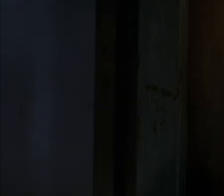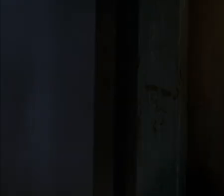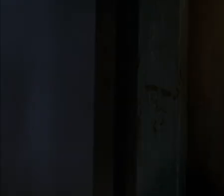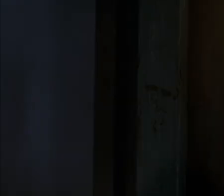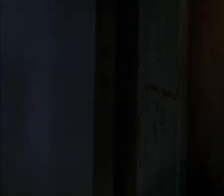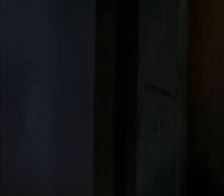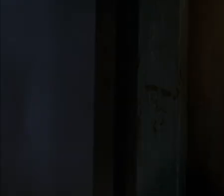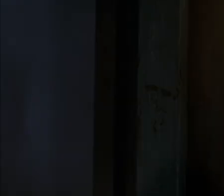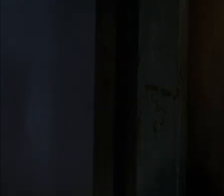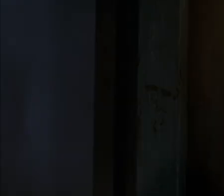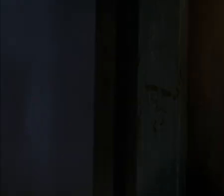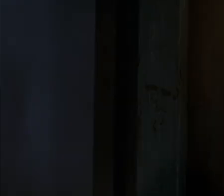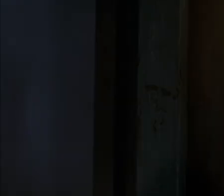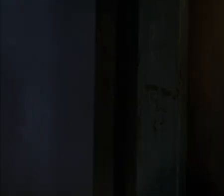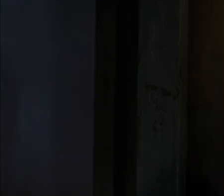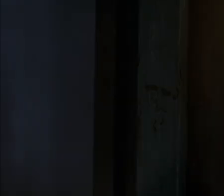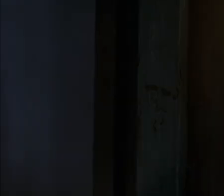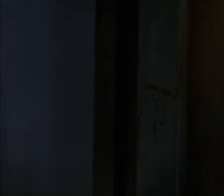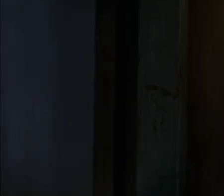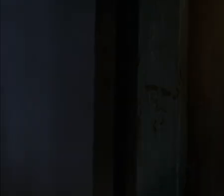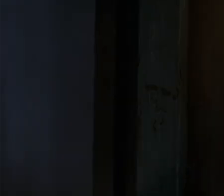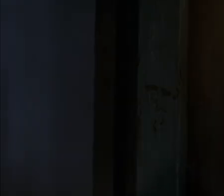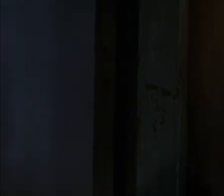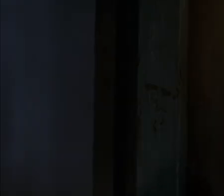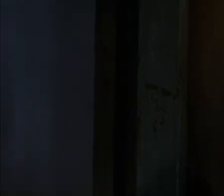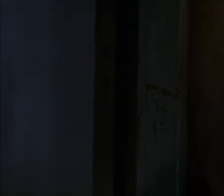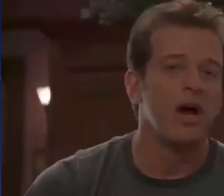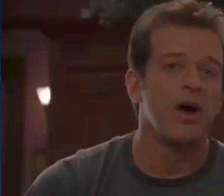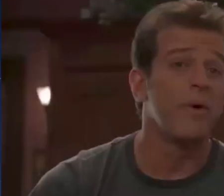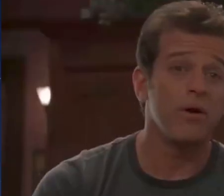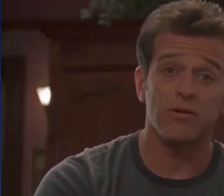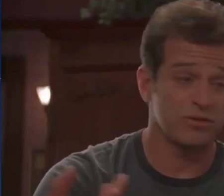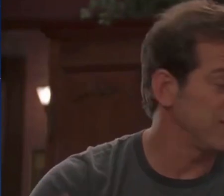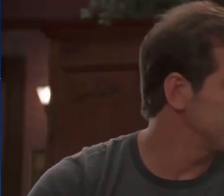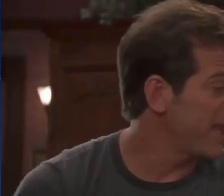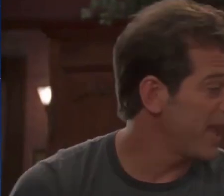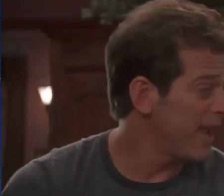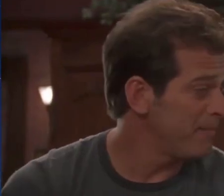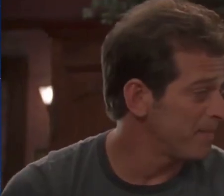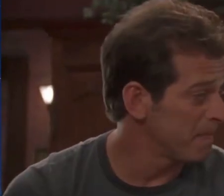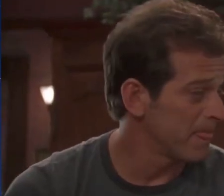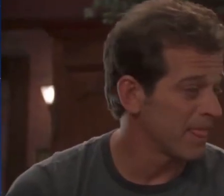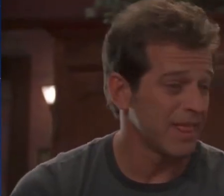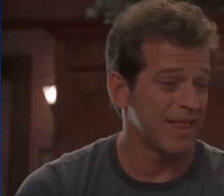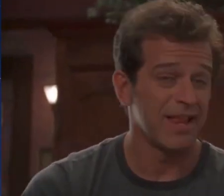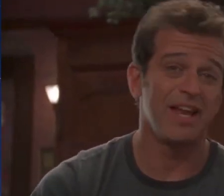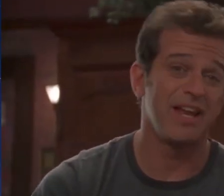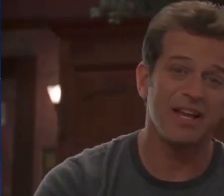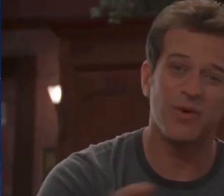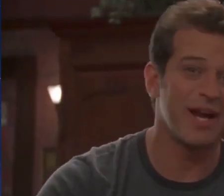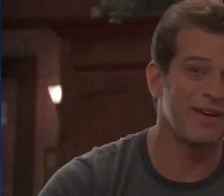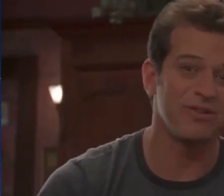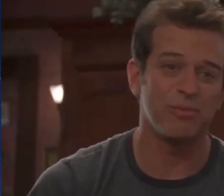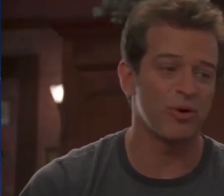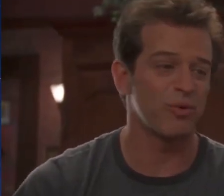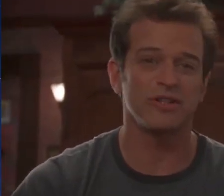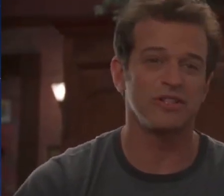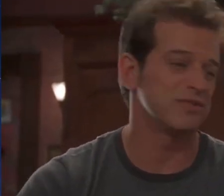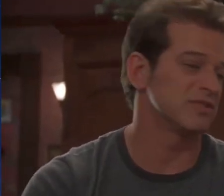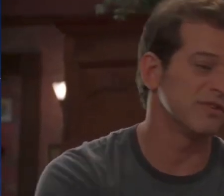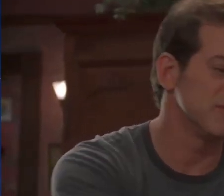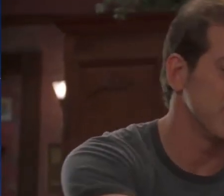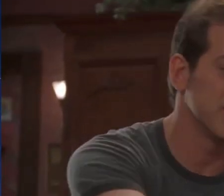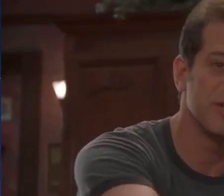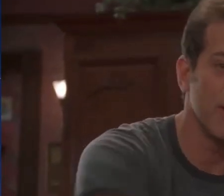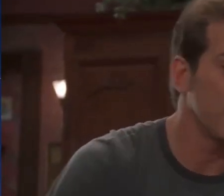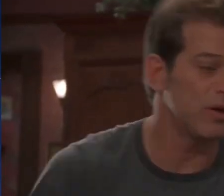Hey, tell me the truth. Are we still in the game? Well, so that's my game. And you know what? I have a little more work